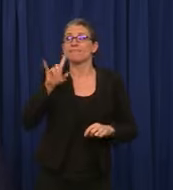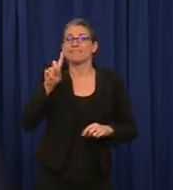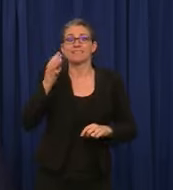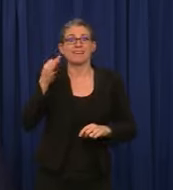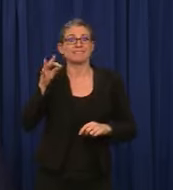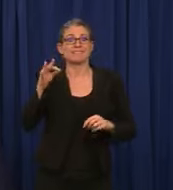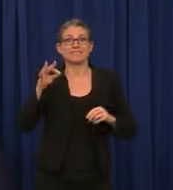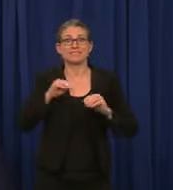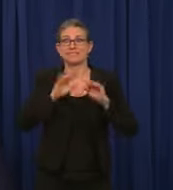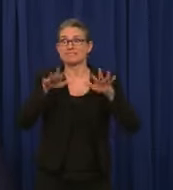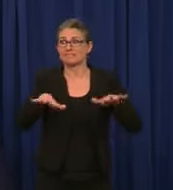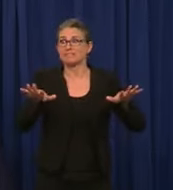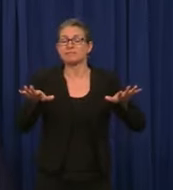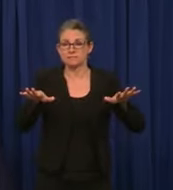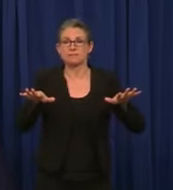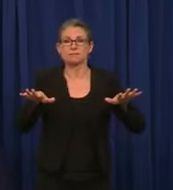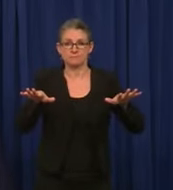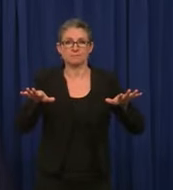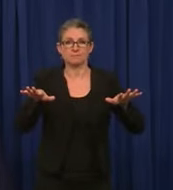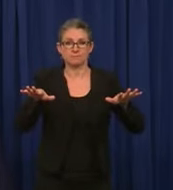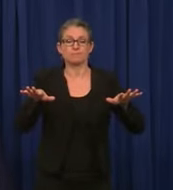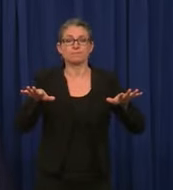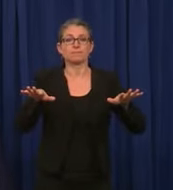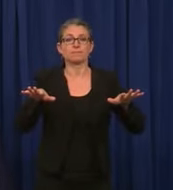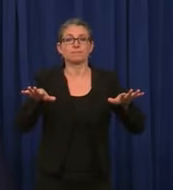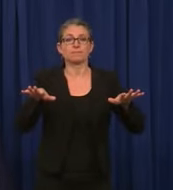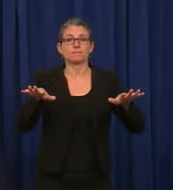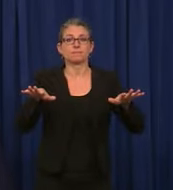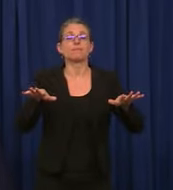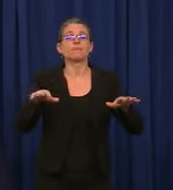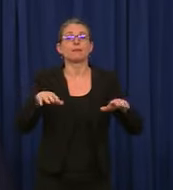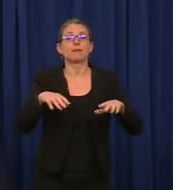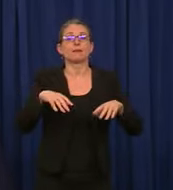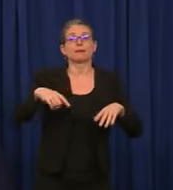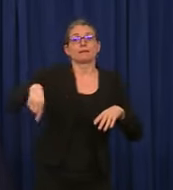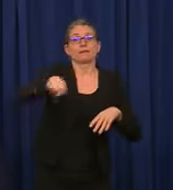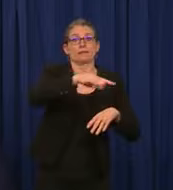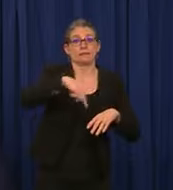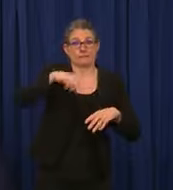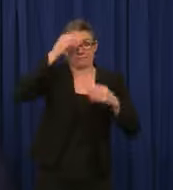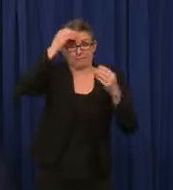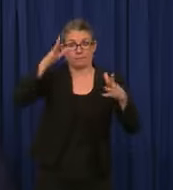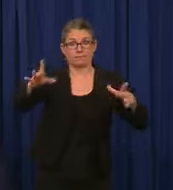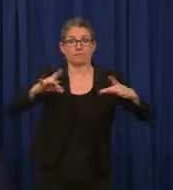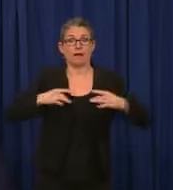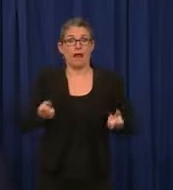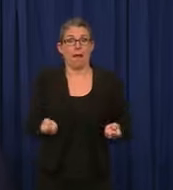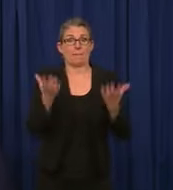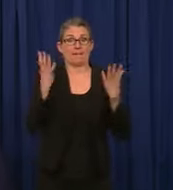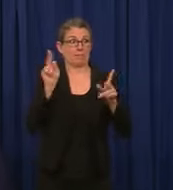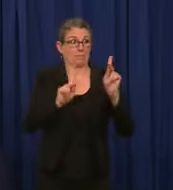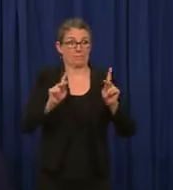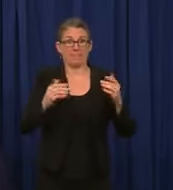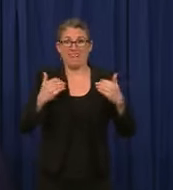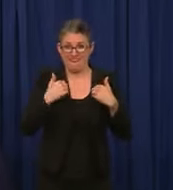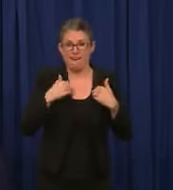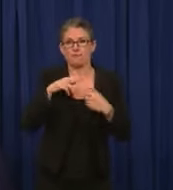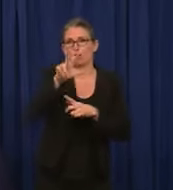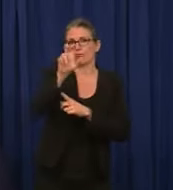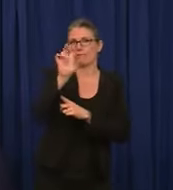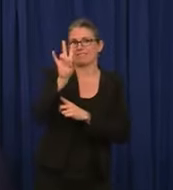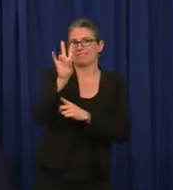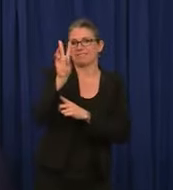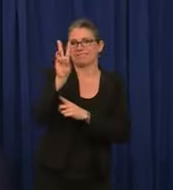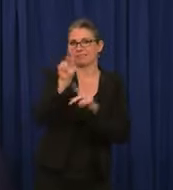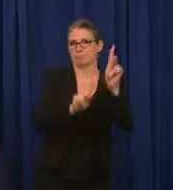this morning, the Maine CDC is reporting 376 cases of